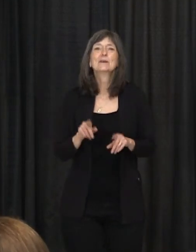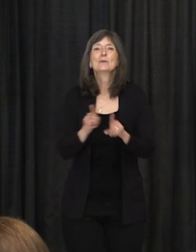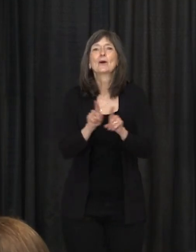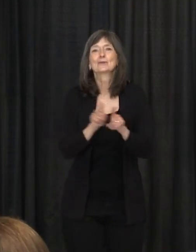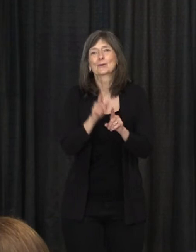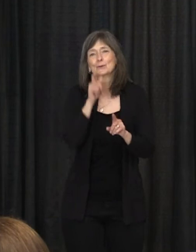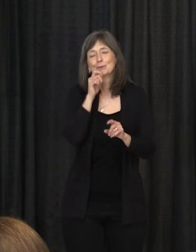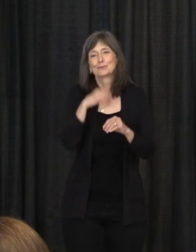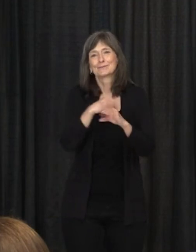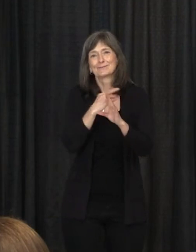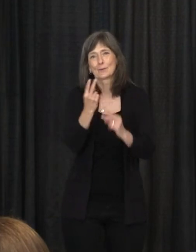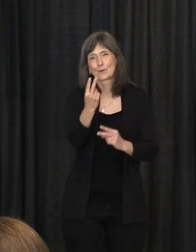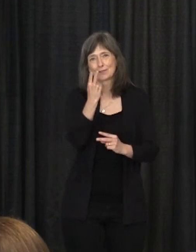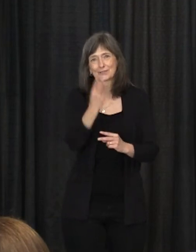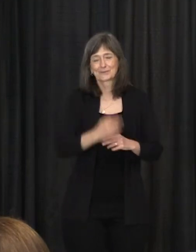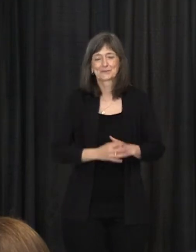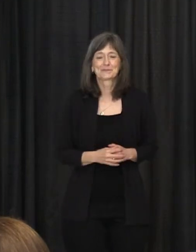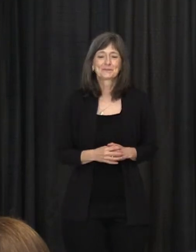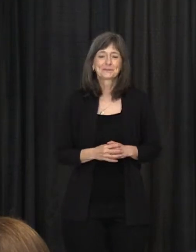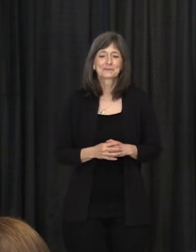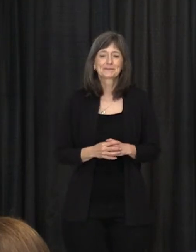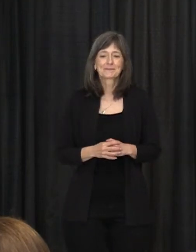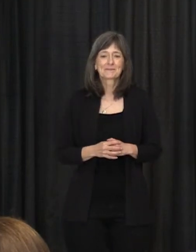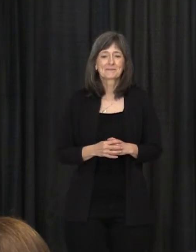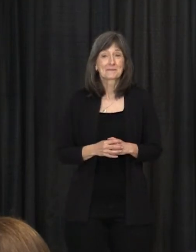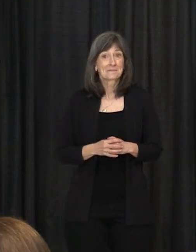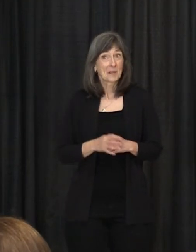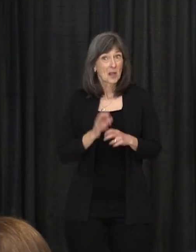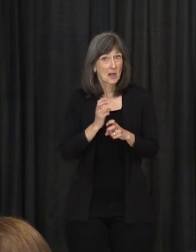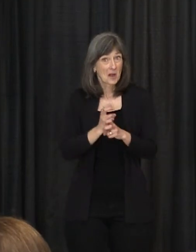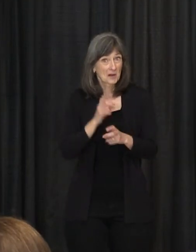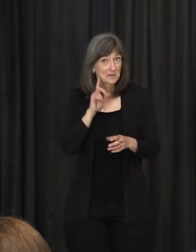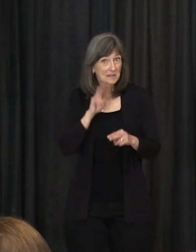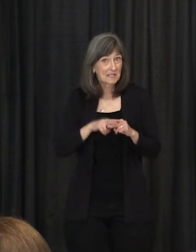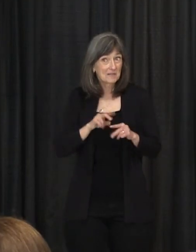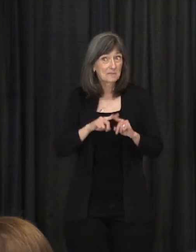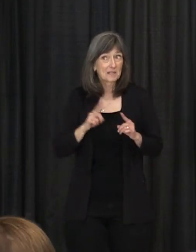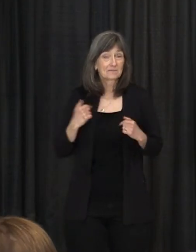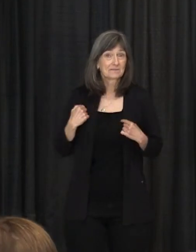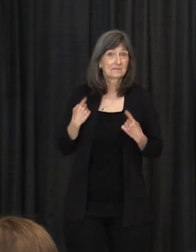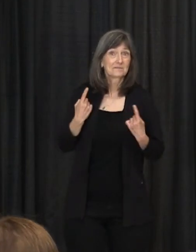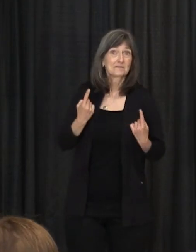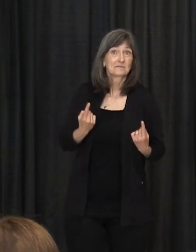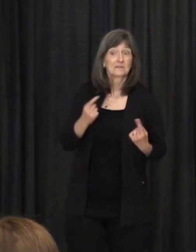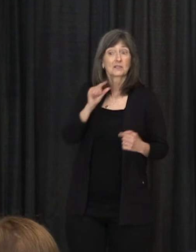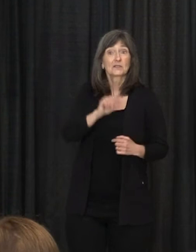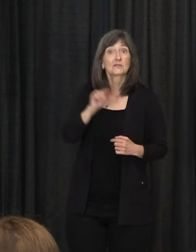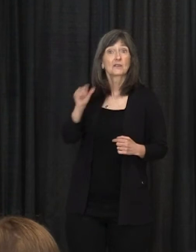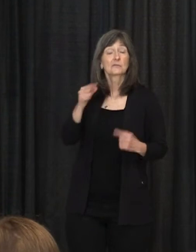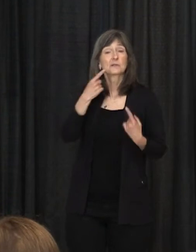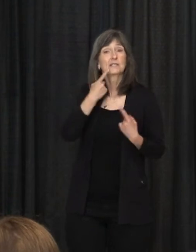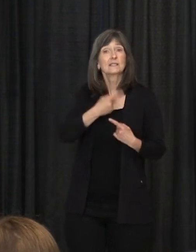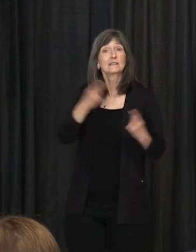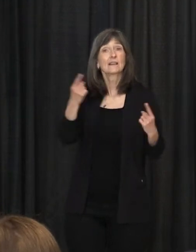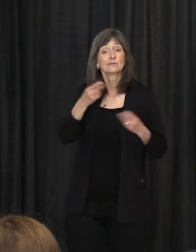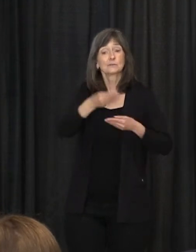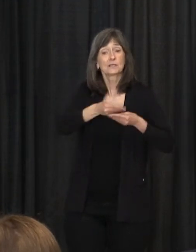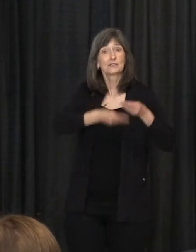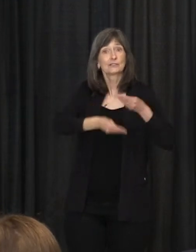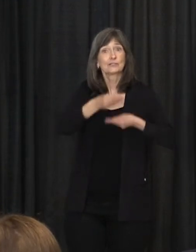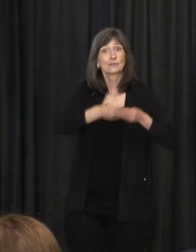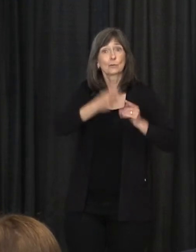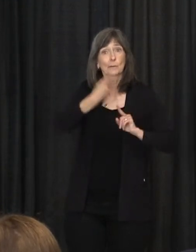joining virtually at home. It may be hard to believe, but we're closing in on 1 month since our government delivered the provincial